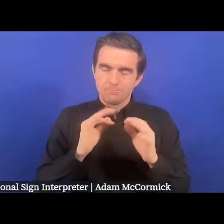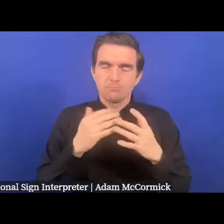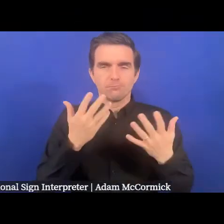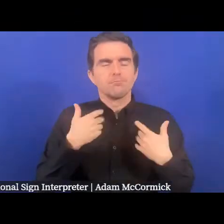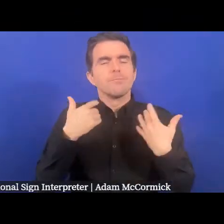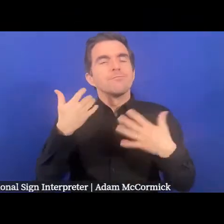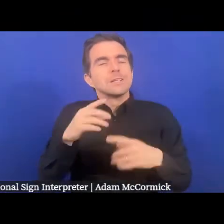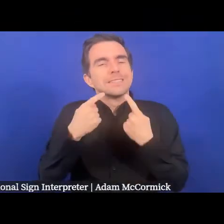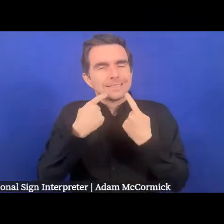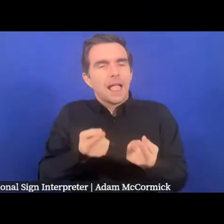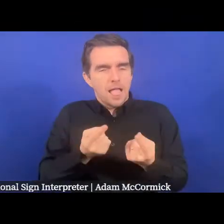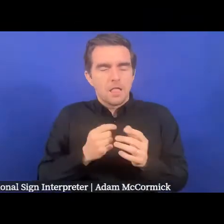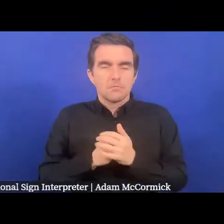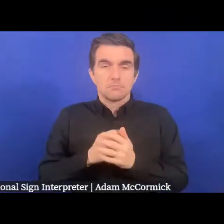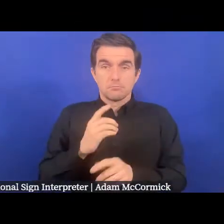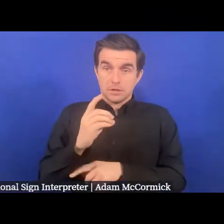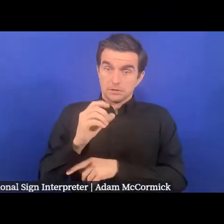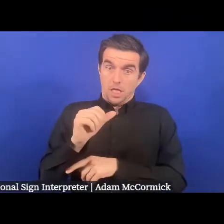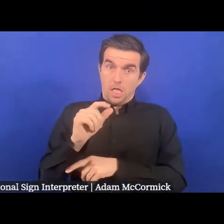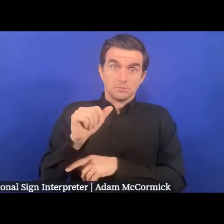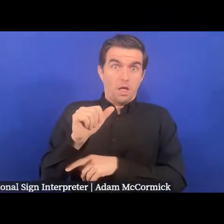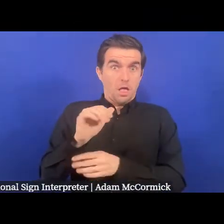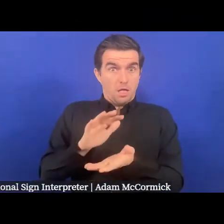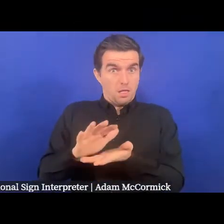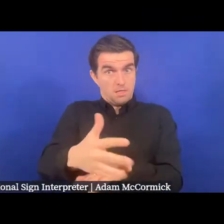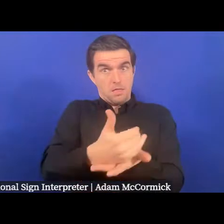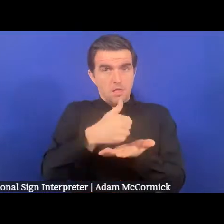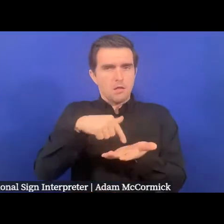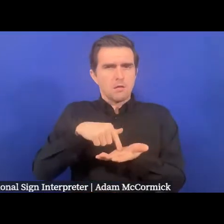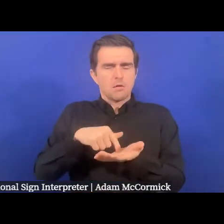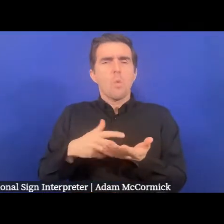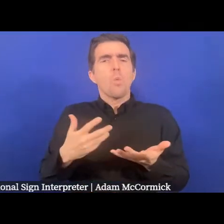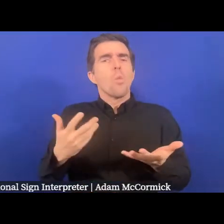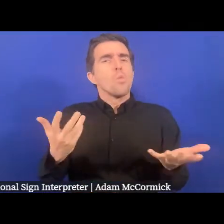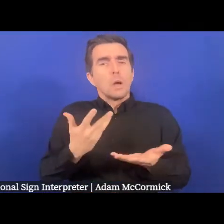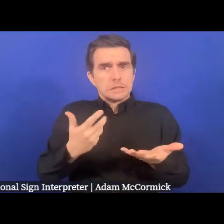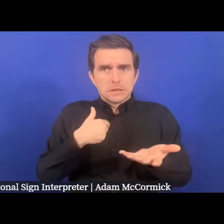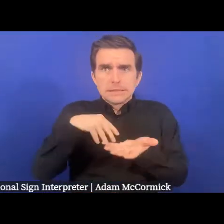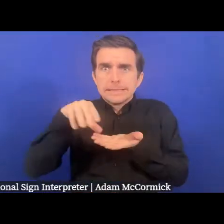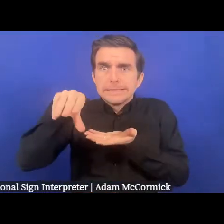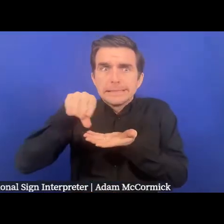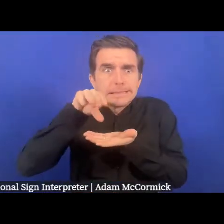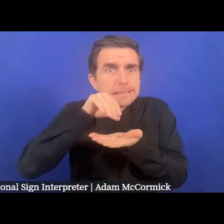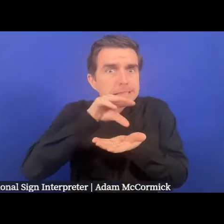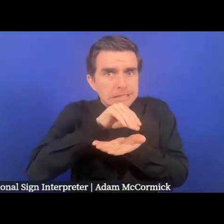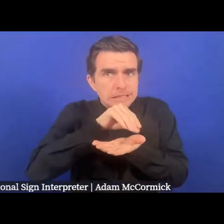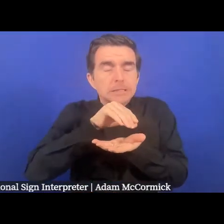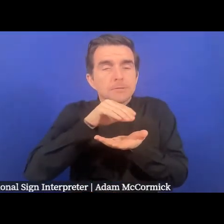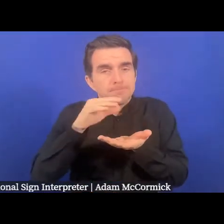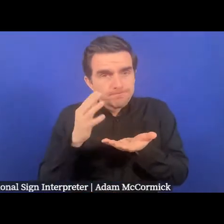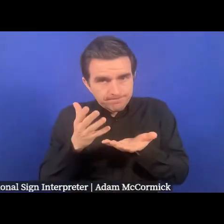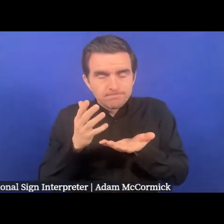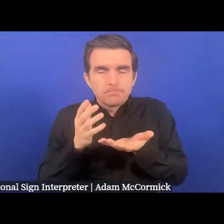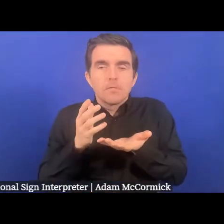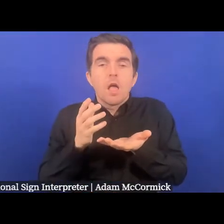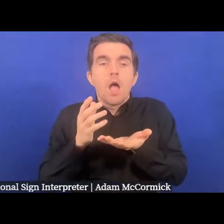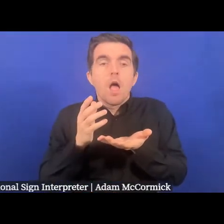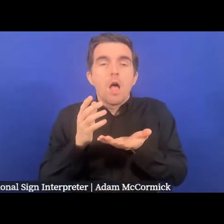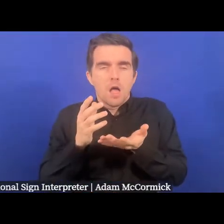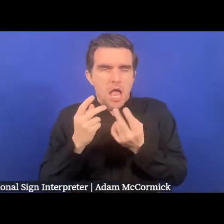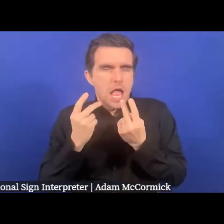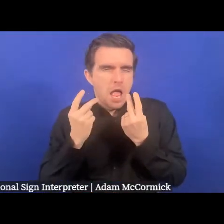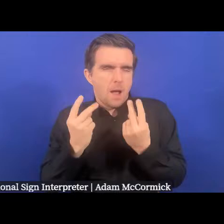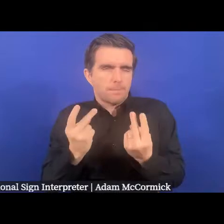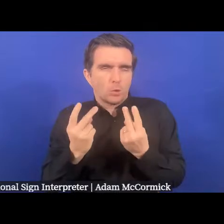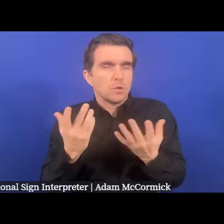that Camilla said, the employment distribution, men versus women in